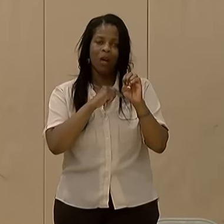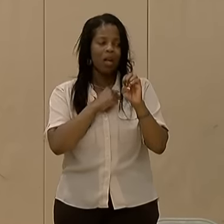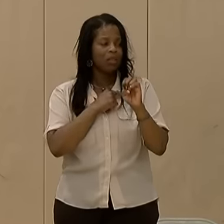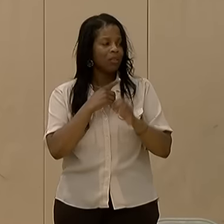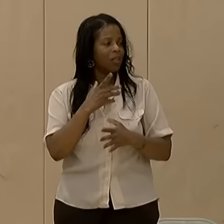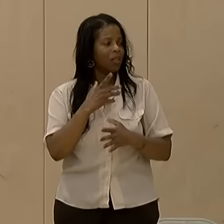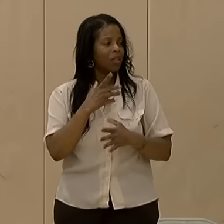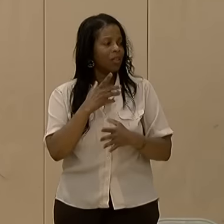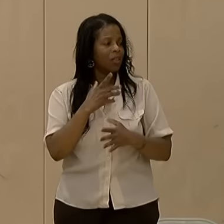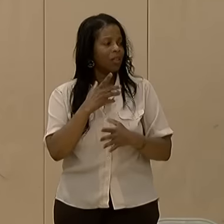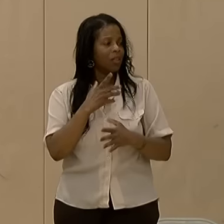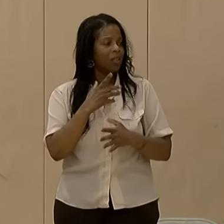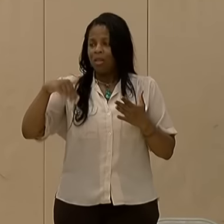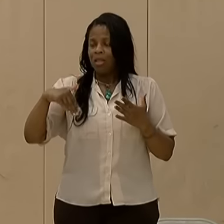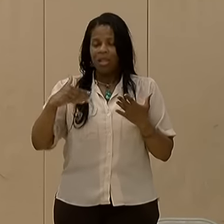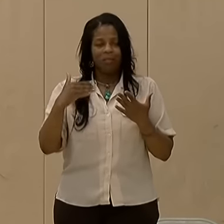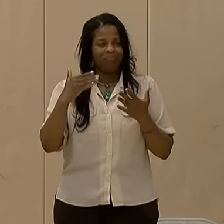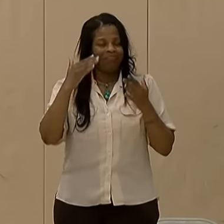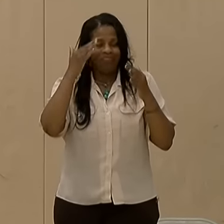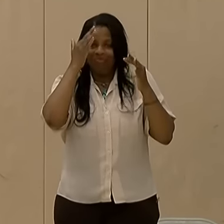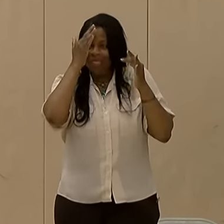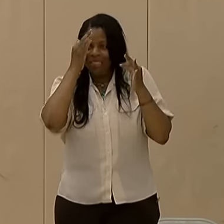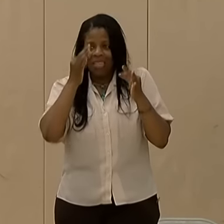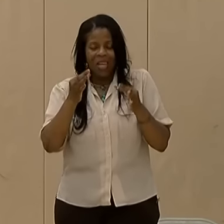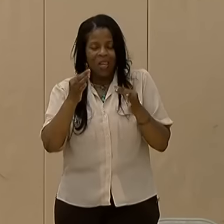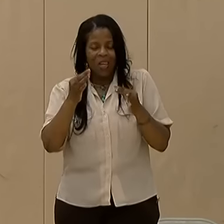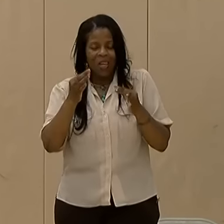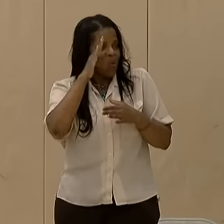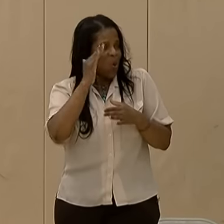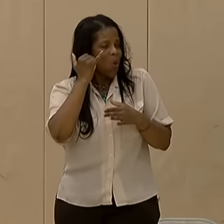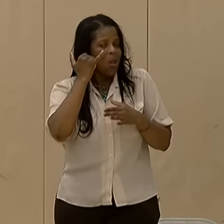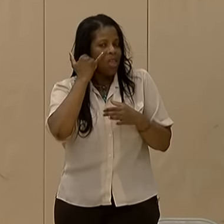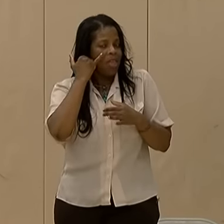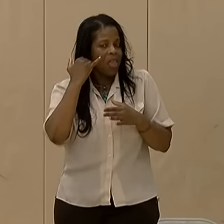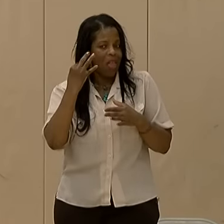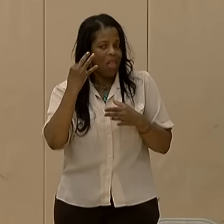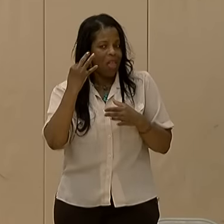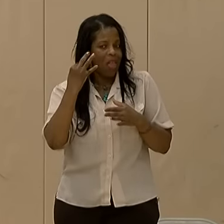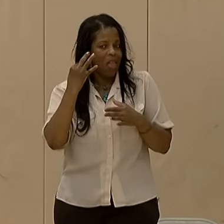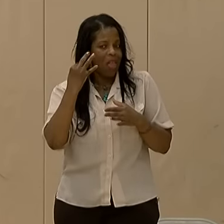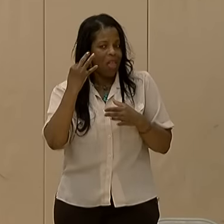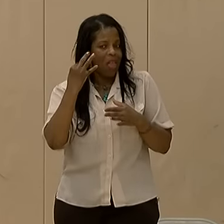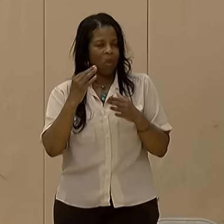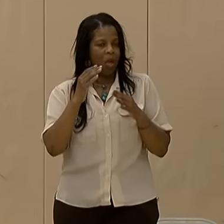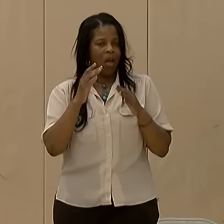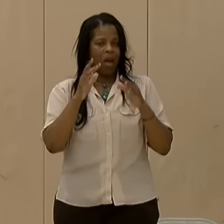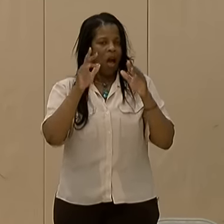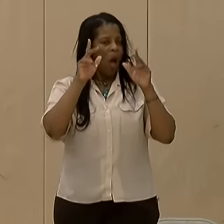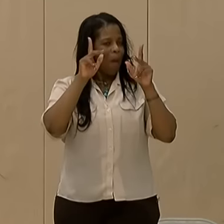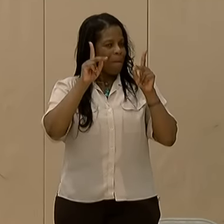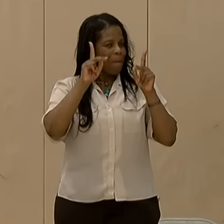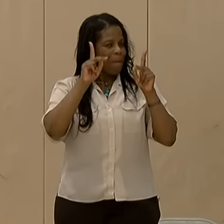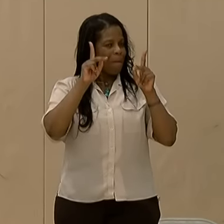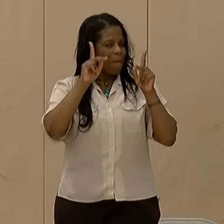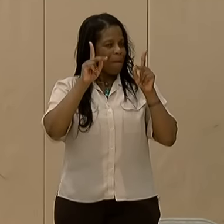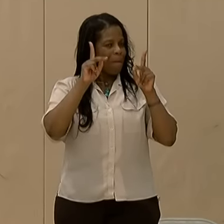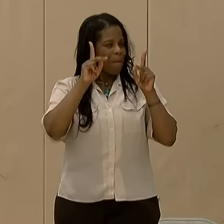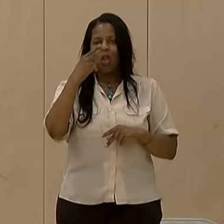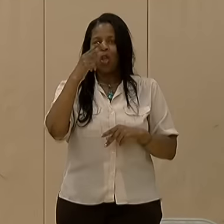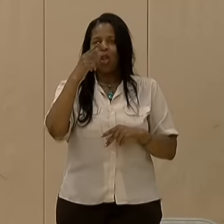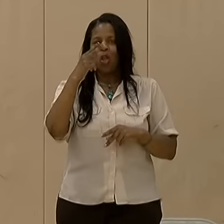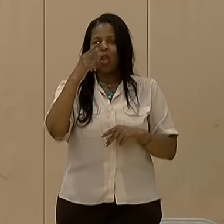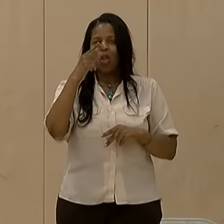We have not determined at this point if those remains are human. We do have crime scene